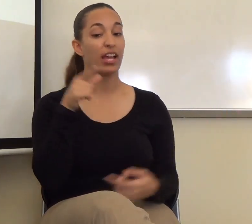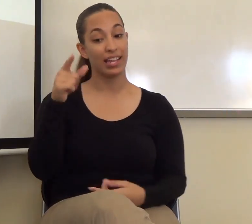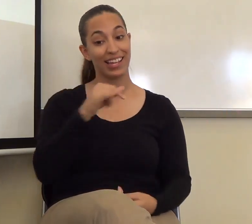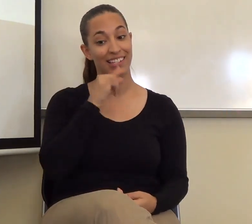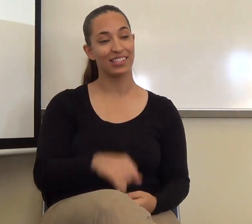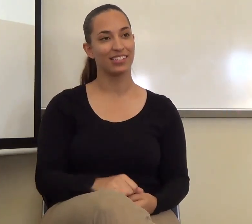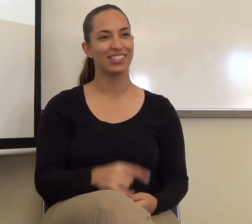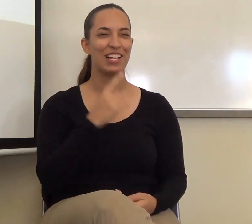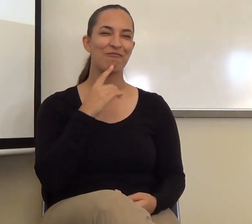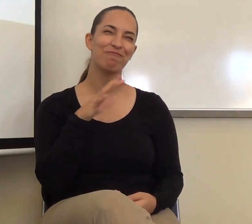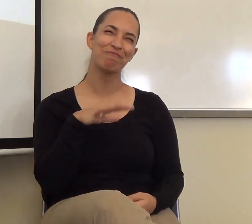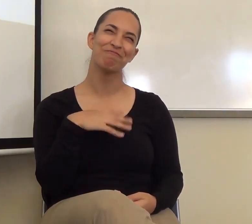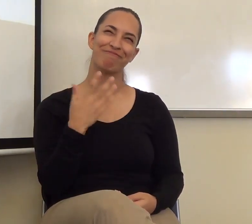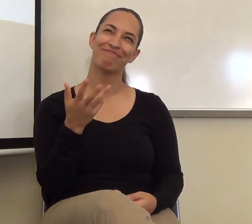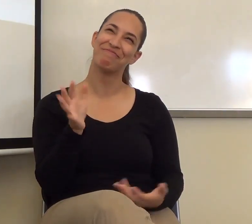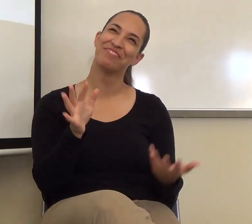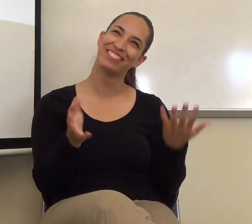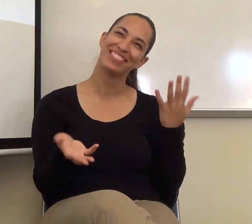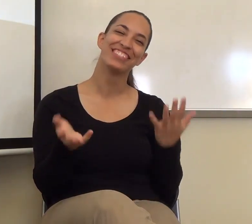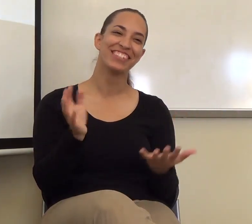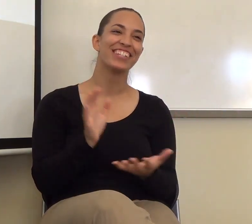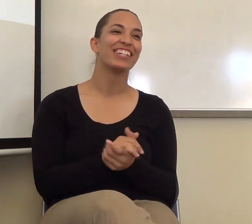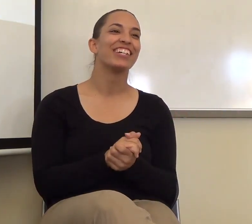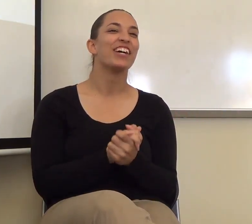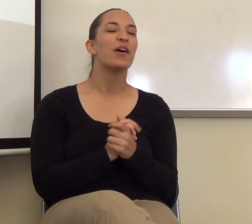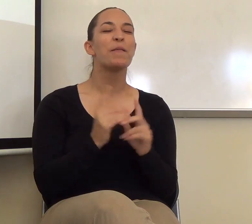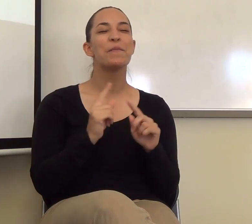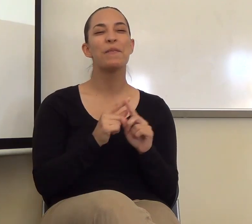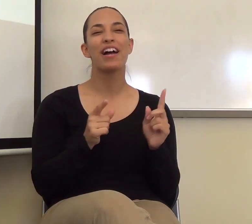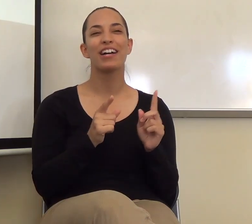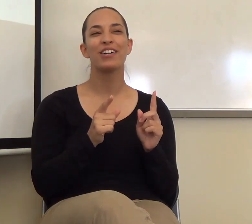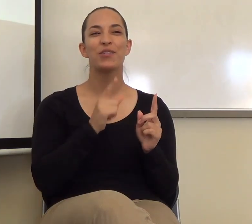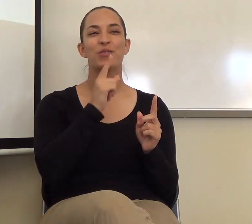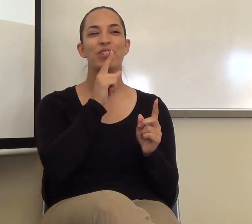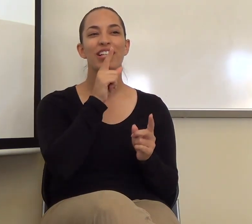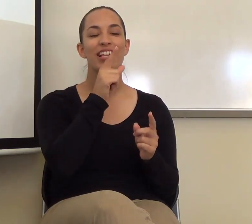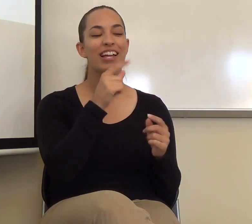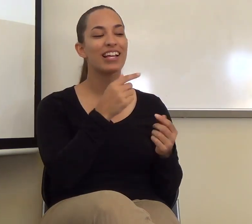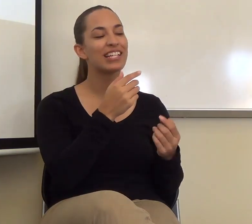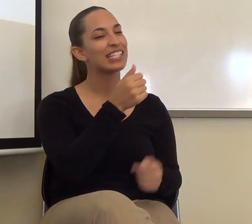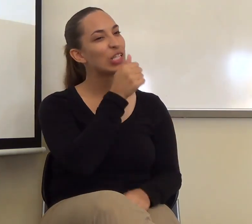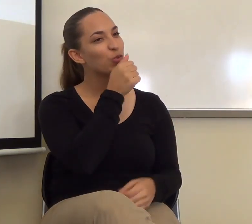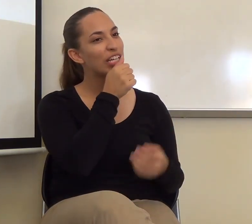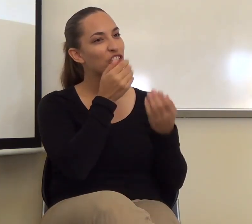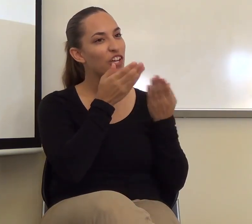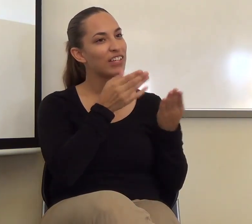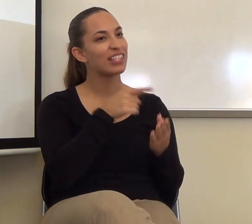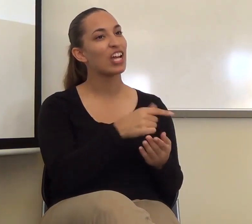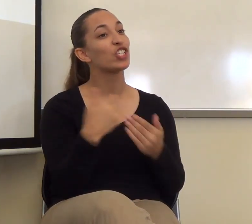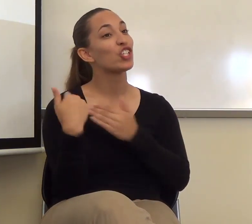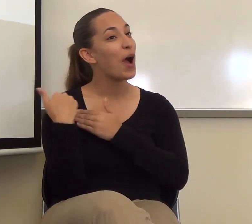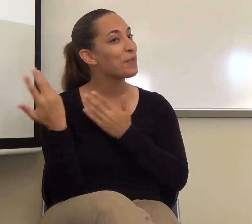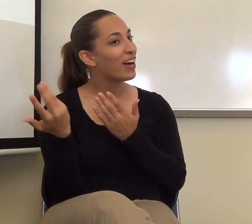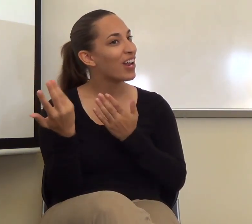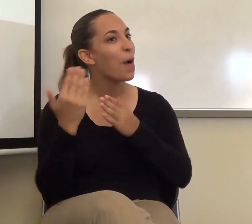That too, right? But what is the Secret Service's job? Protect the To president. protect the president.